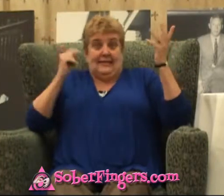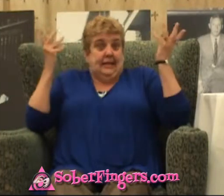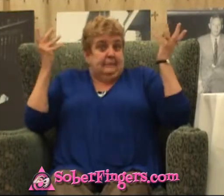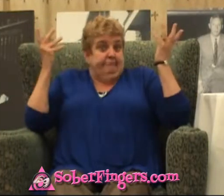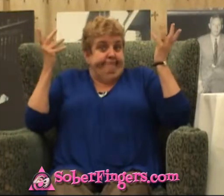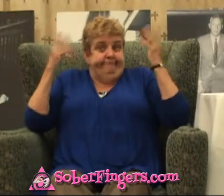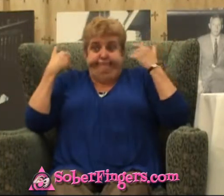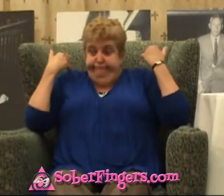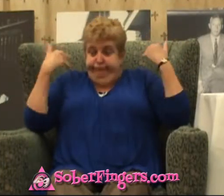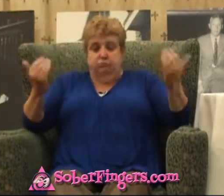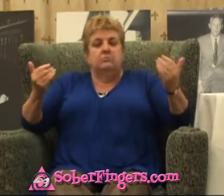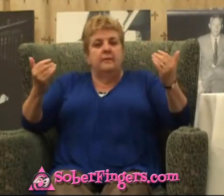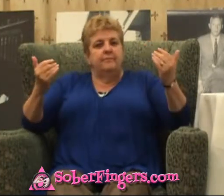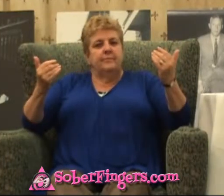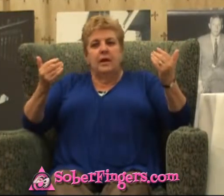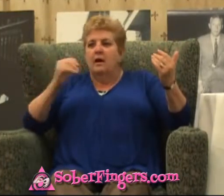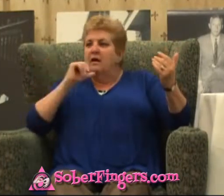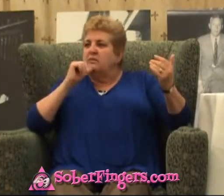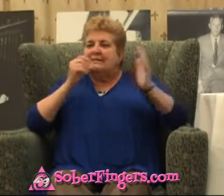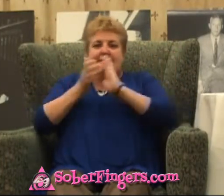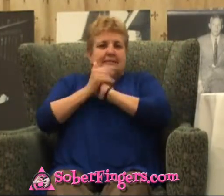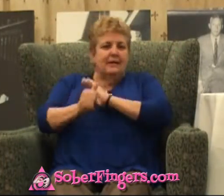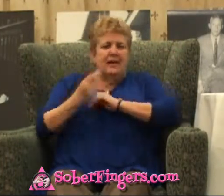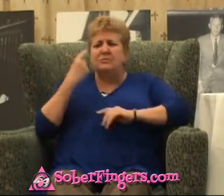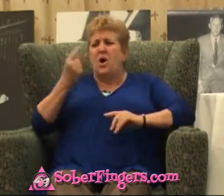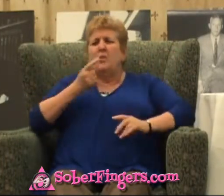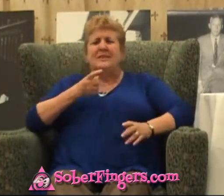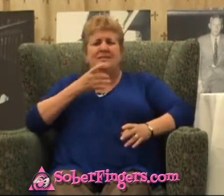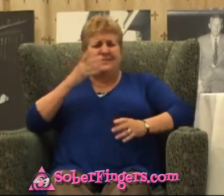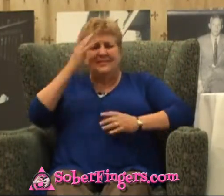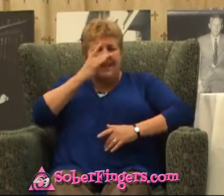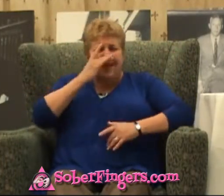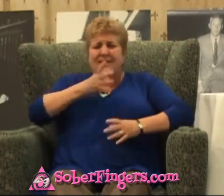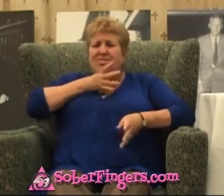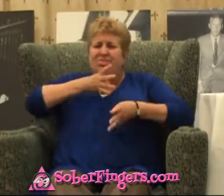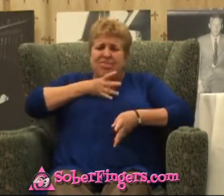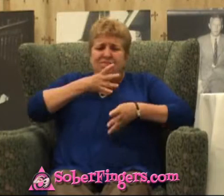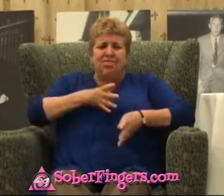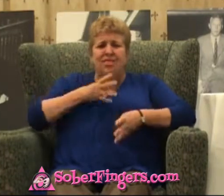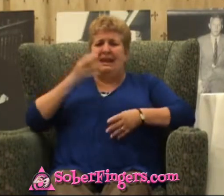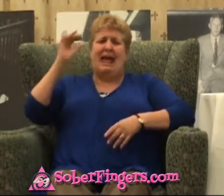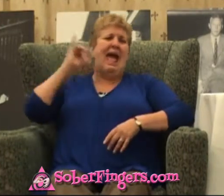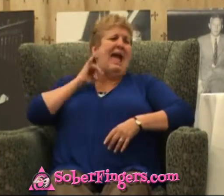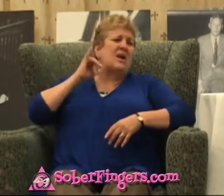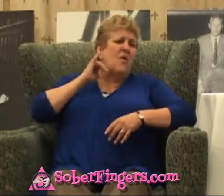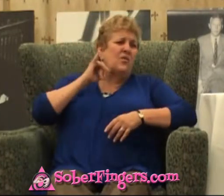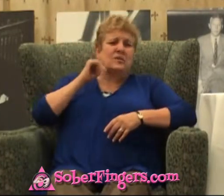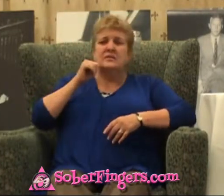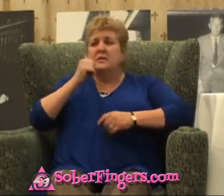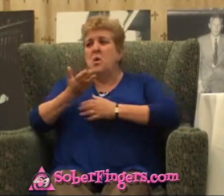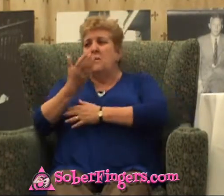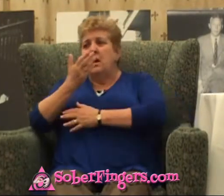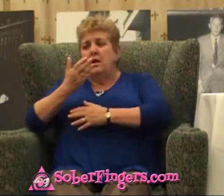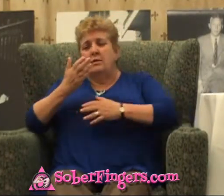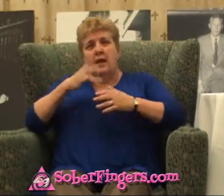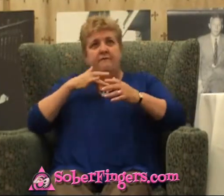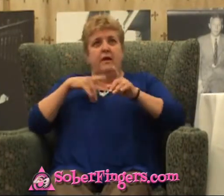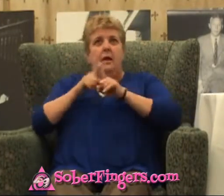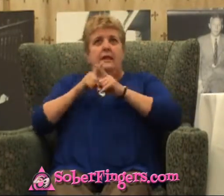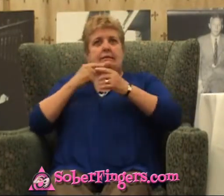said, I wasn't a good drinker. I was always sick. I was always in trouble. And I had those hangovers that in the morning were like a near-death experience when I opened